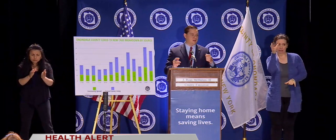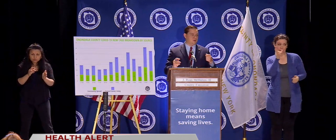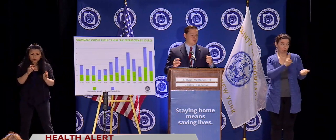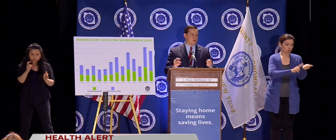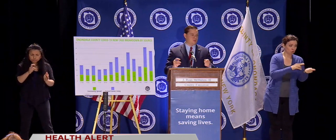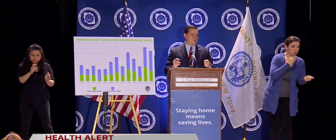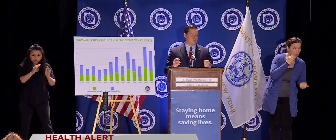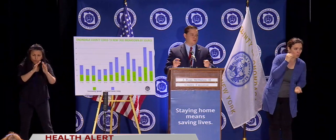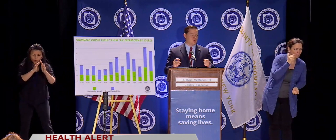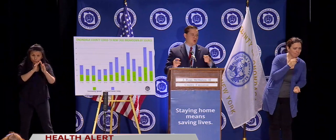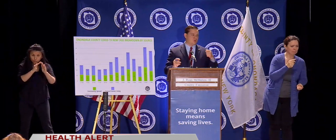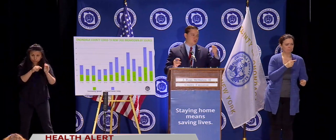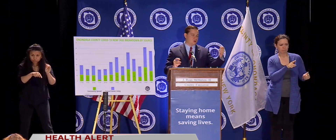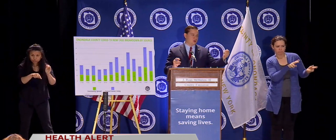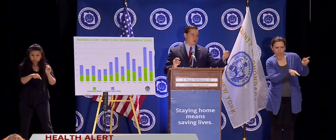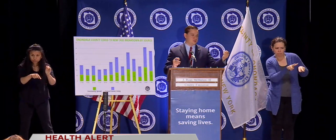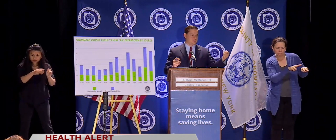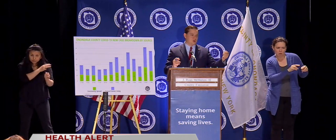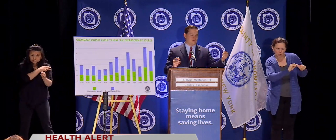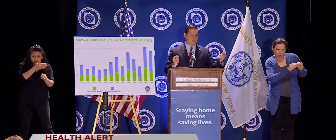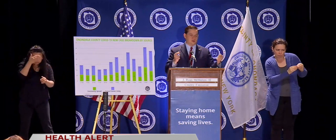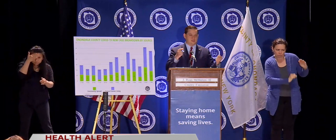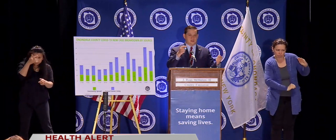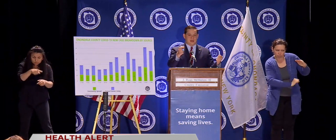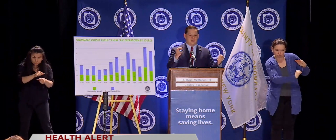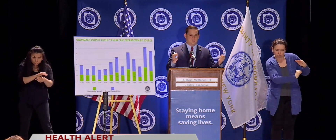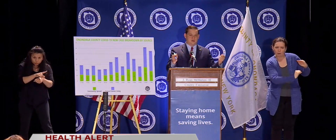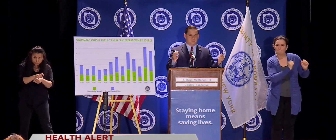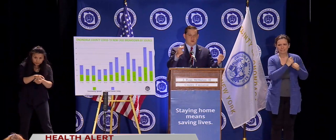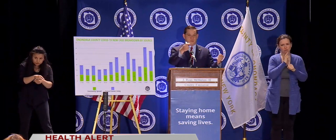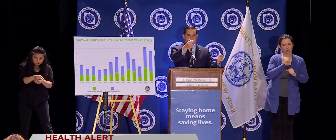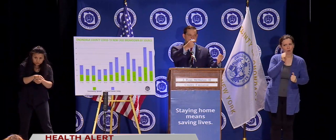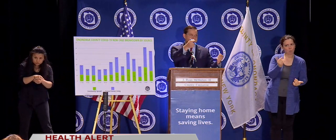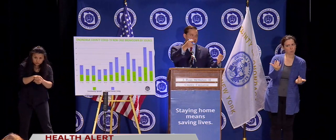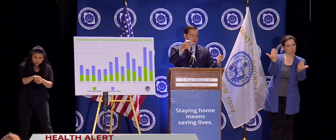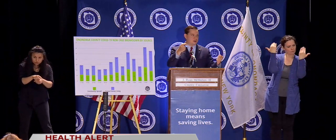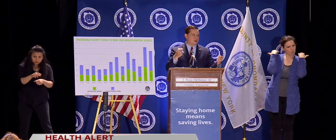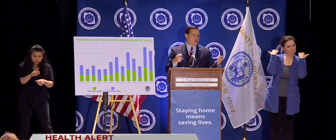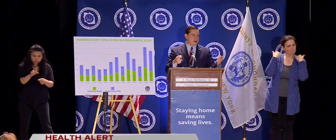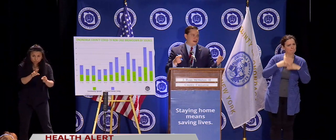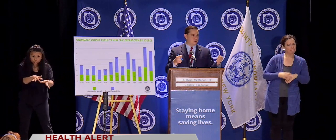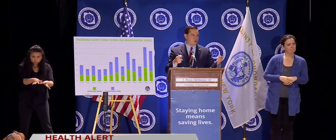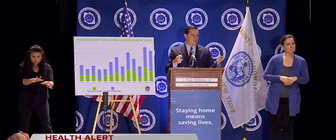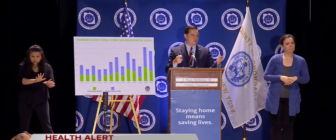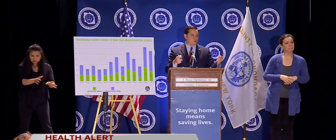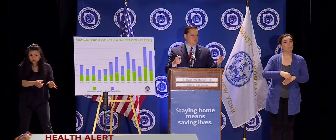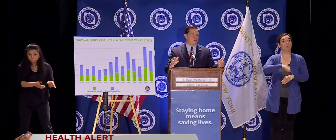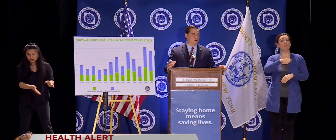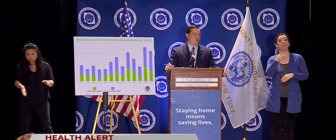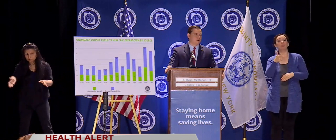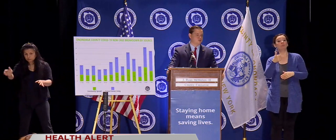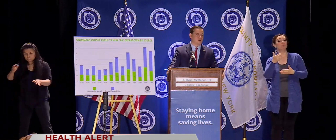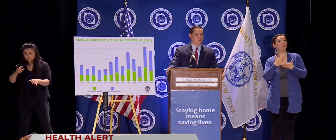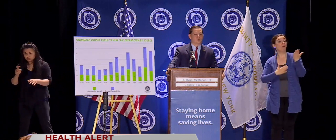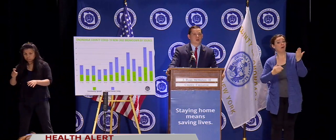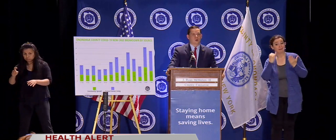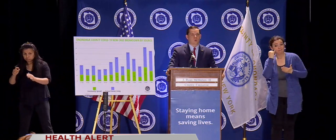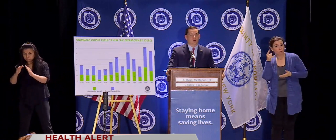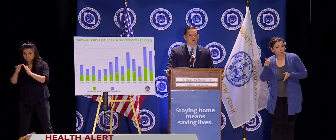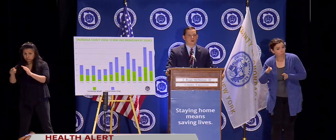we'll get those other folks over to the COVID units, and that other nursing home might then take non-COVID folks coming over.